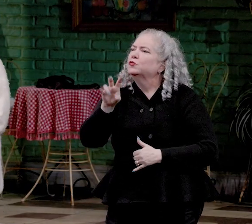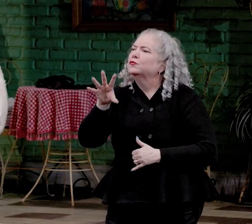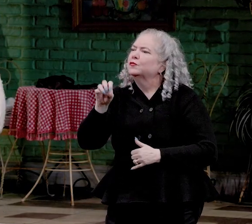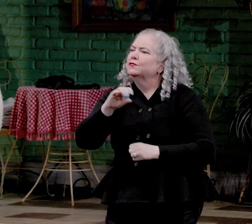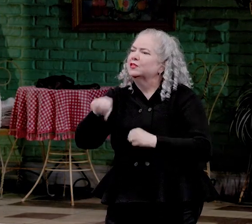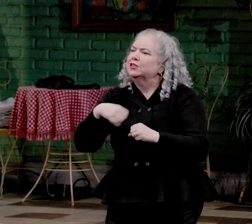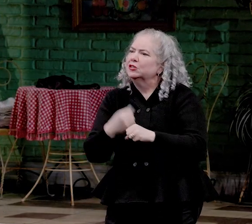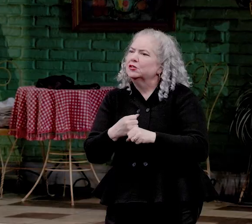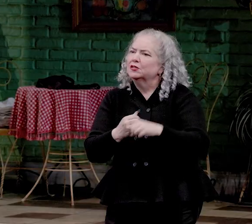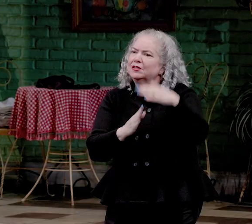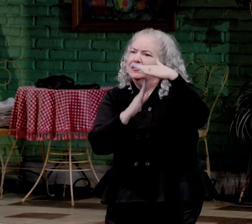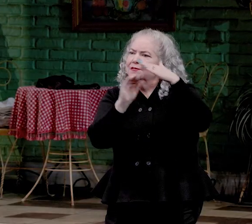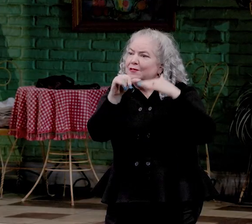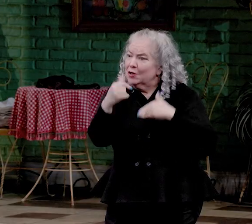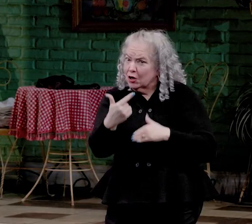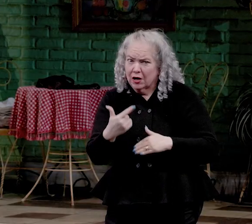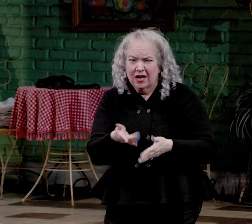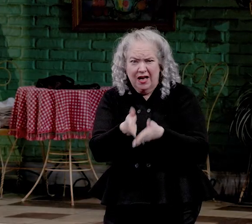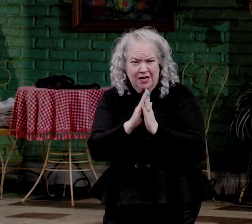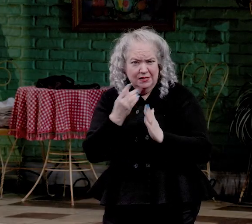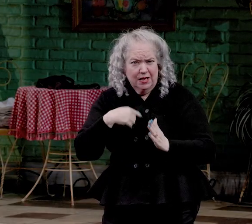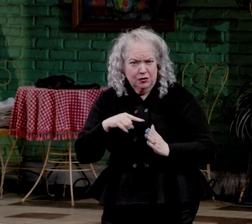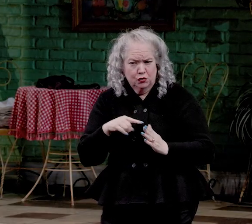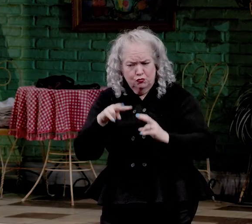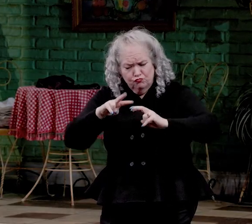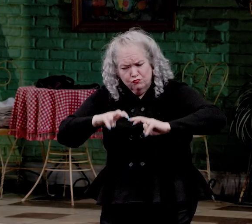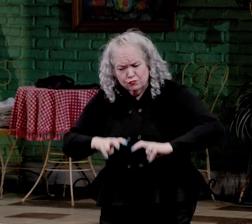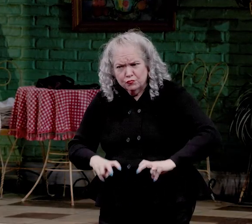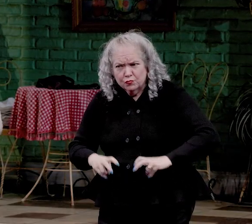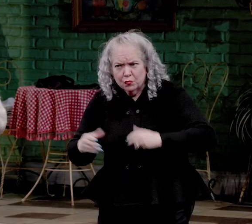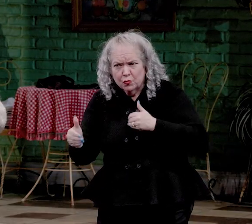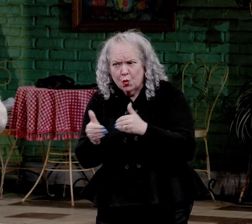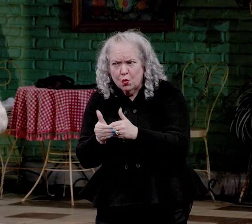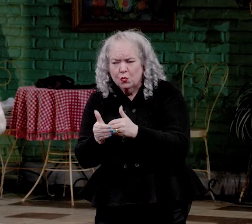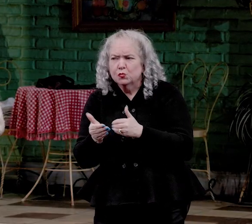experiment, Topdog Underdog, ask us to look closely